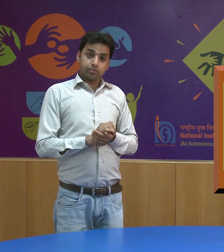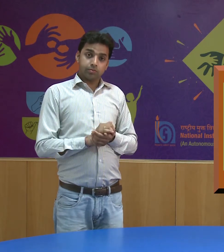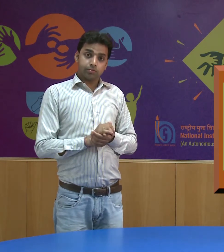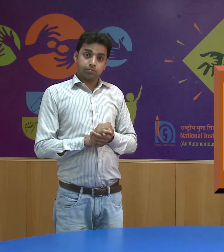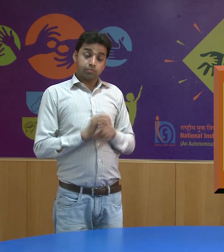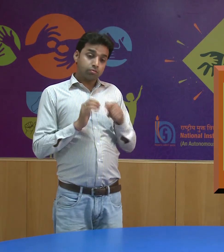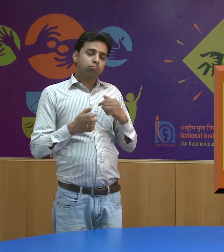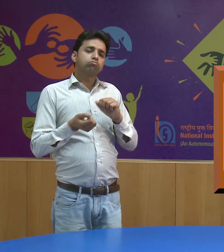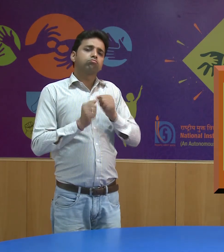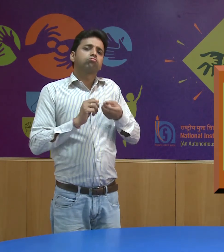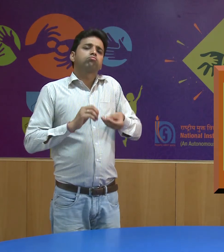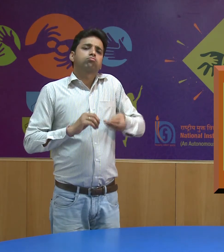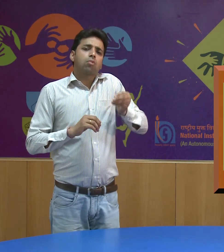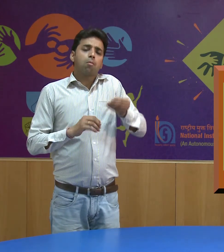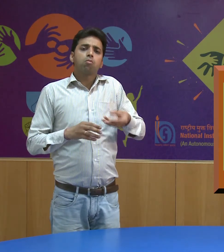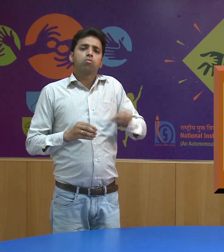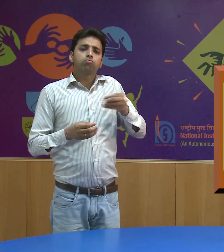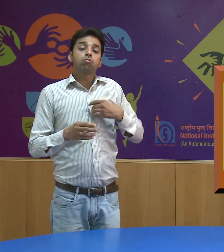can become more effective